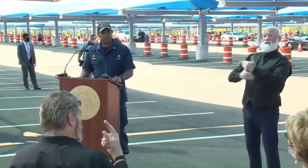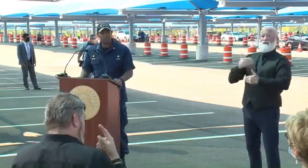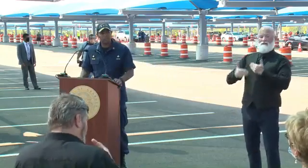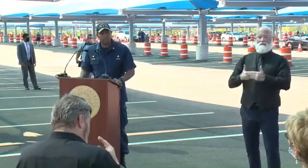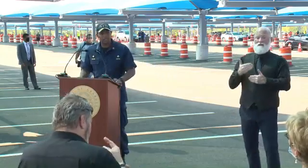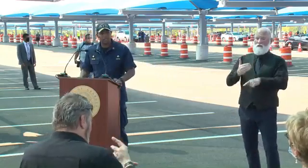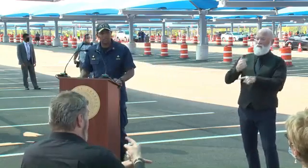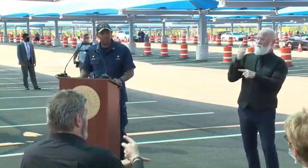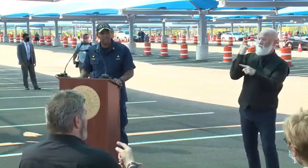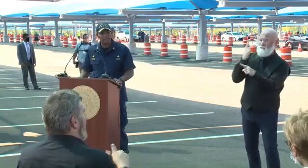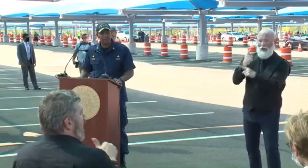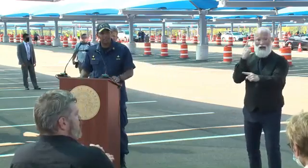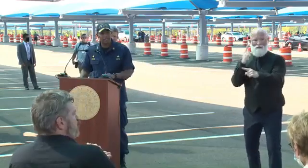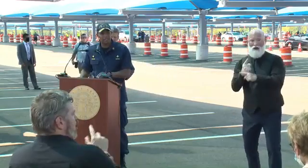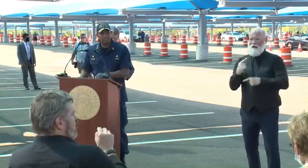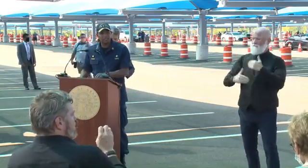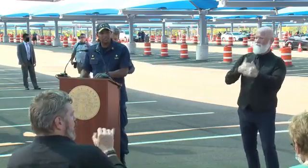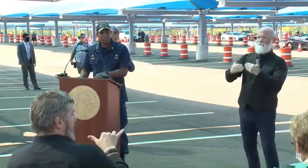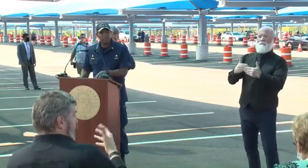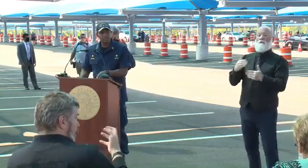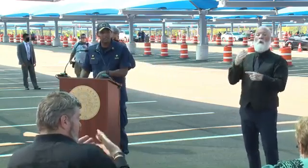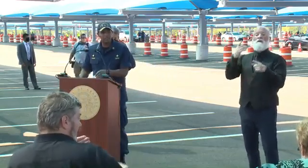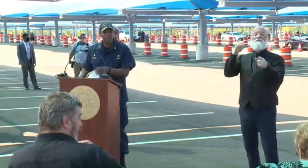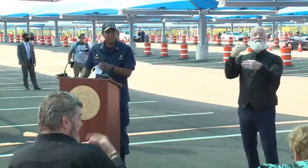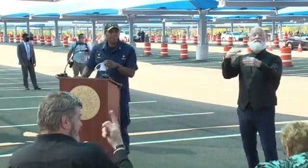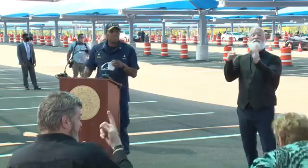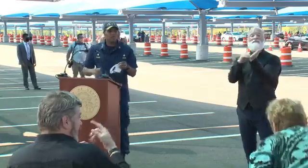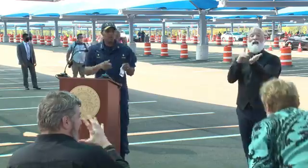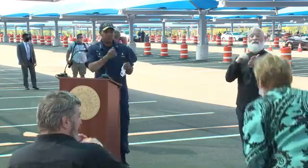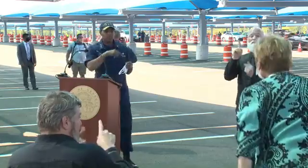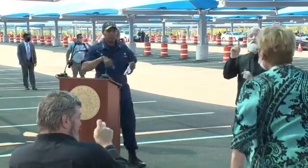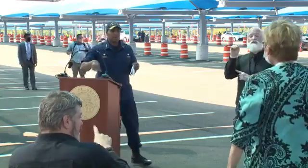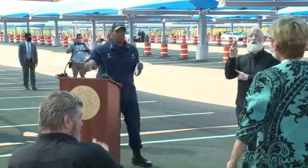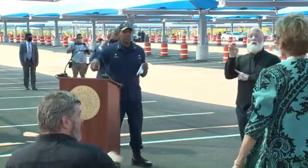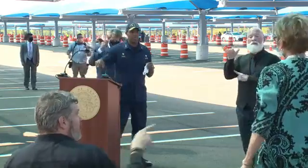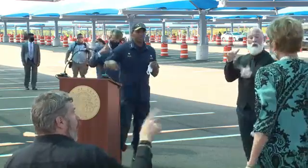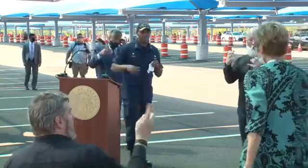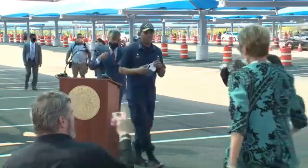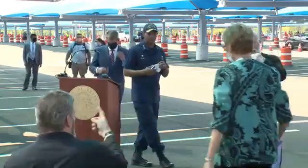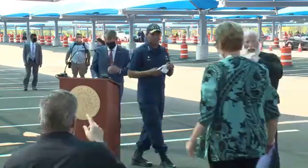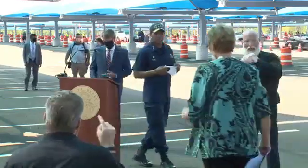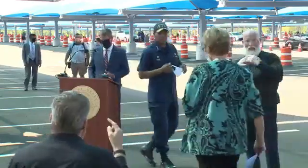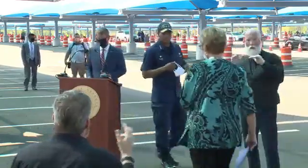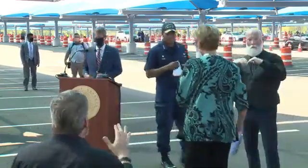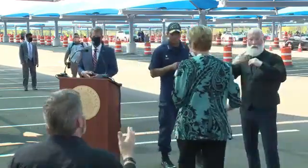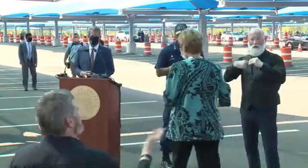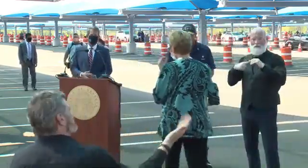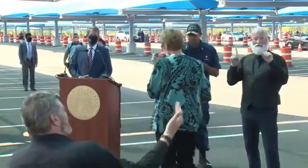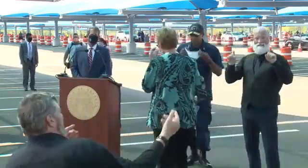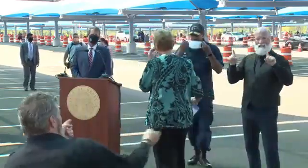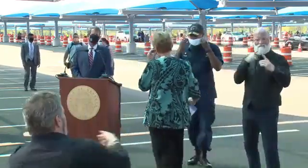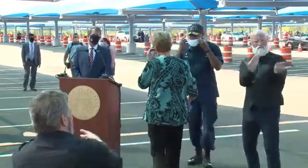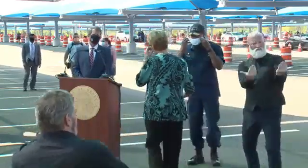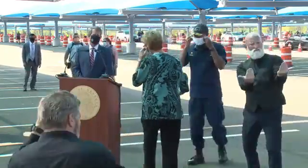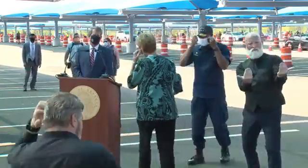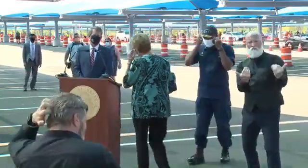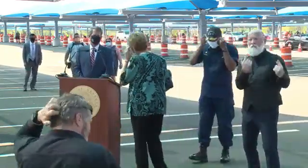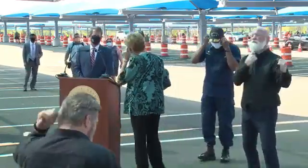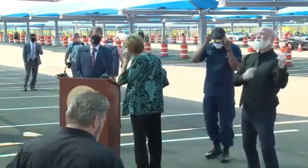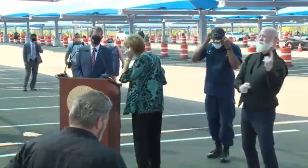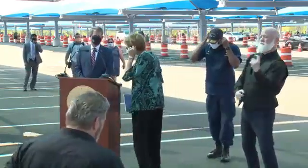Well, Dr. Toomey, is there anything you'd want to add about testing turnaround? Well, why don't you come up so they can hear you at the microphone? Thanks very